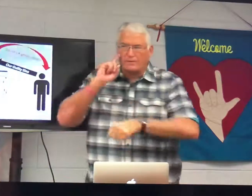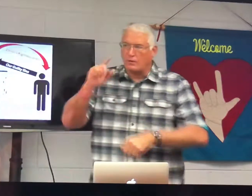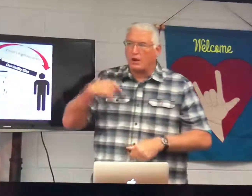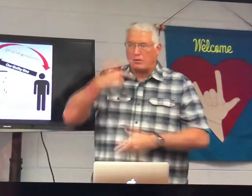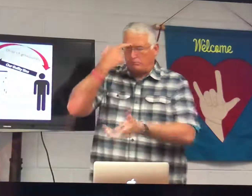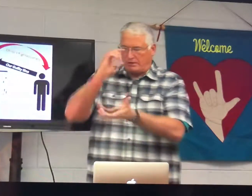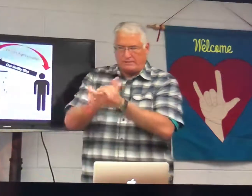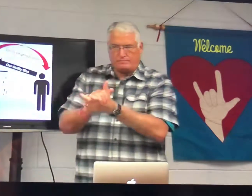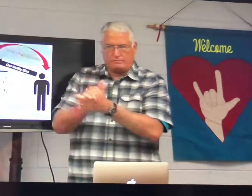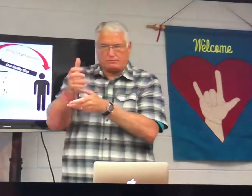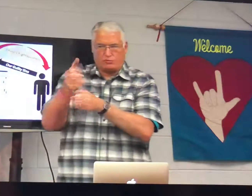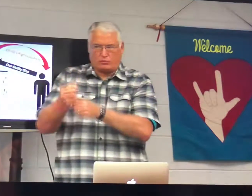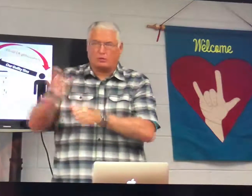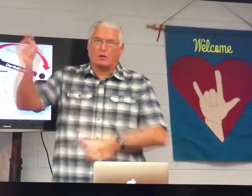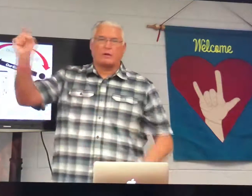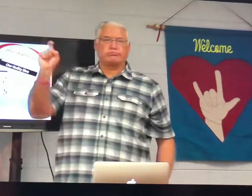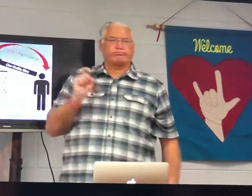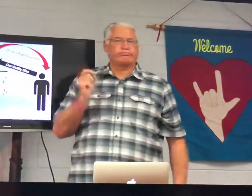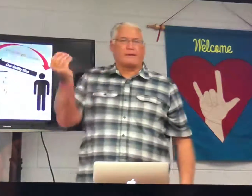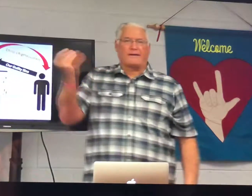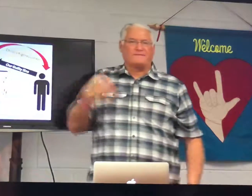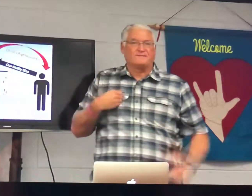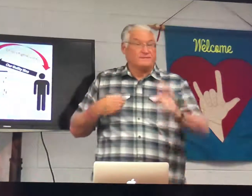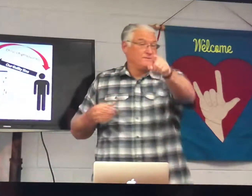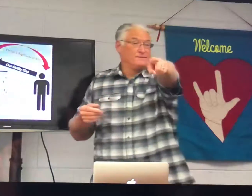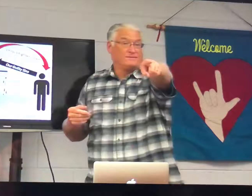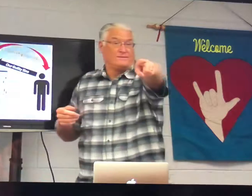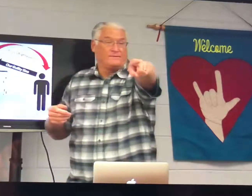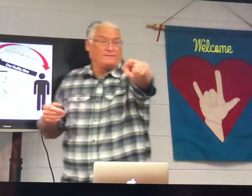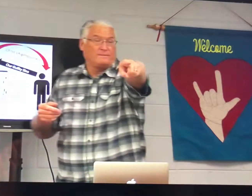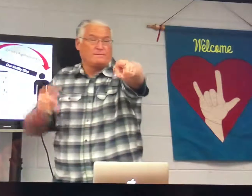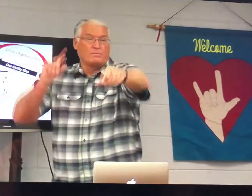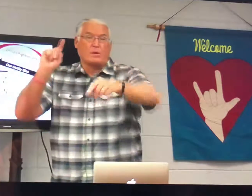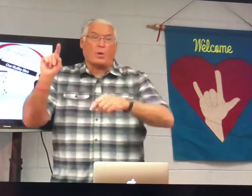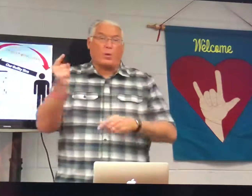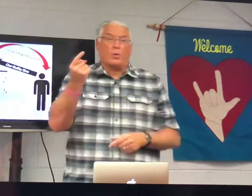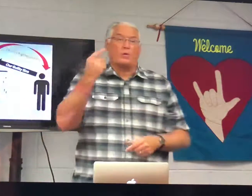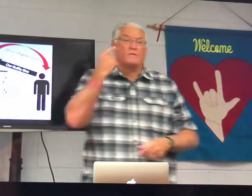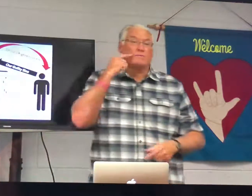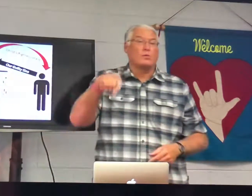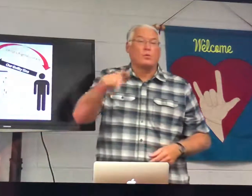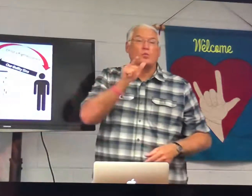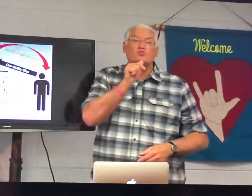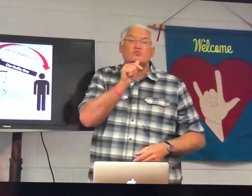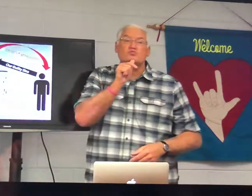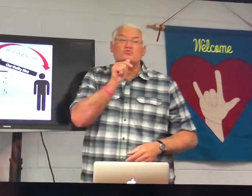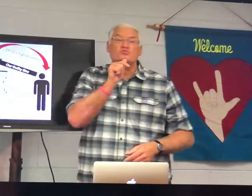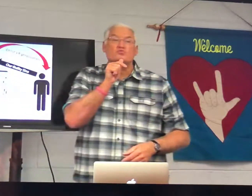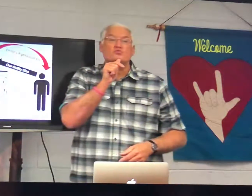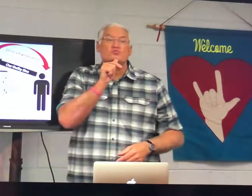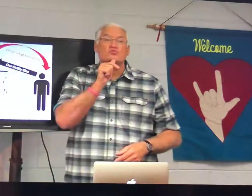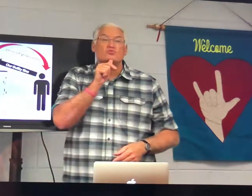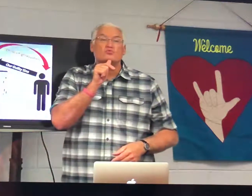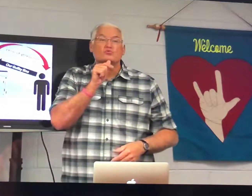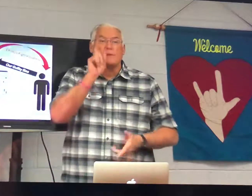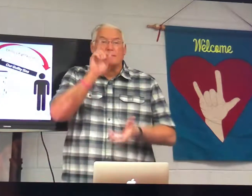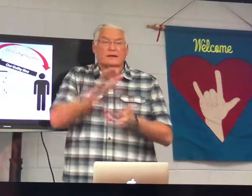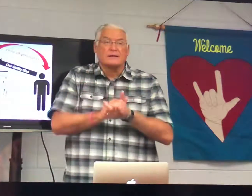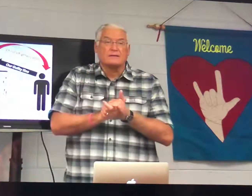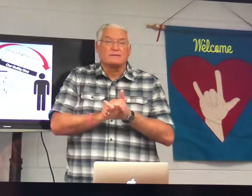I'll tell you what, the Open has really given his career a shot of life. Really taken to that role. Hunter